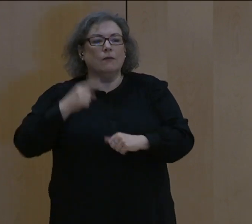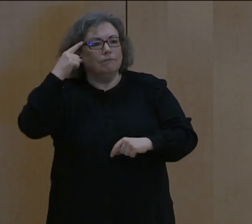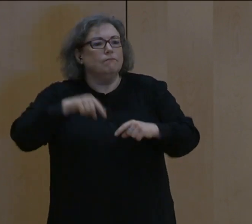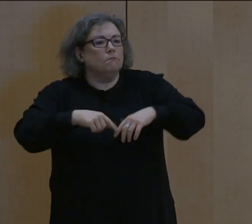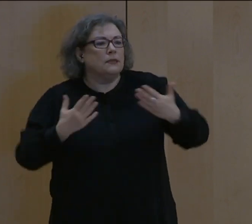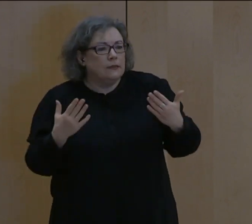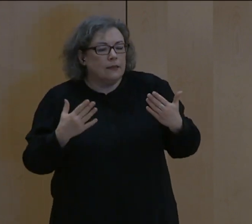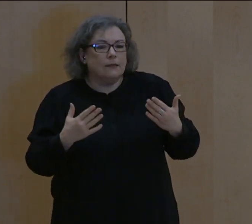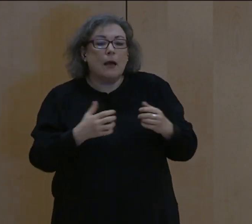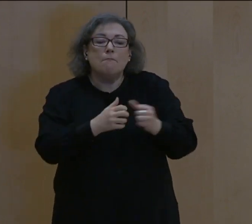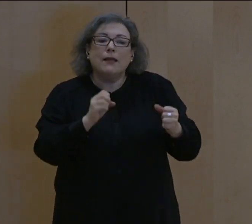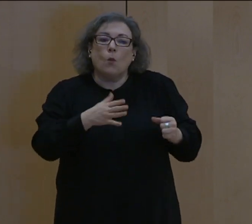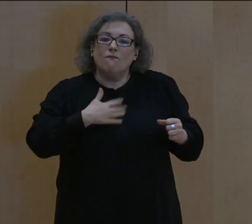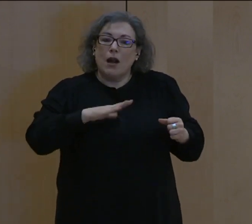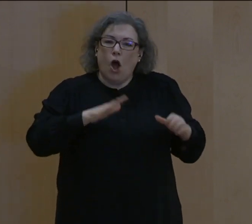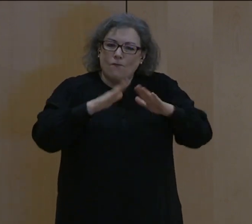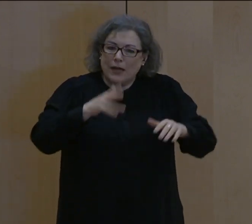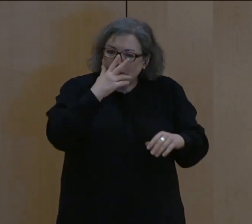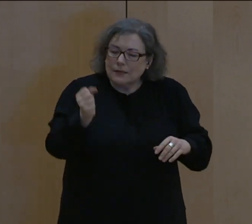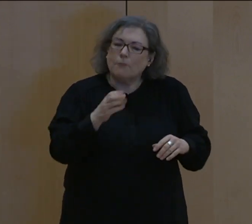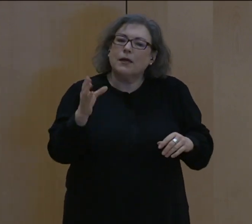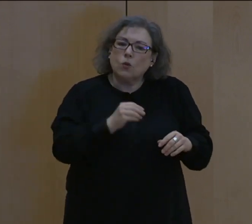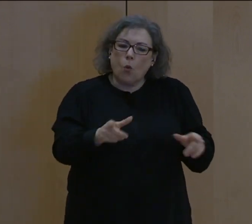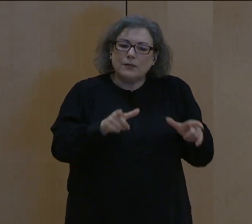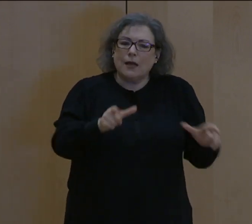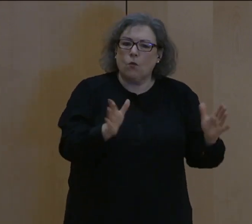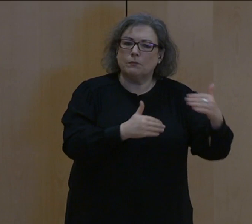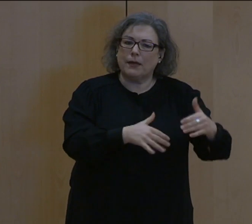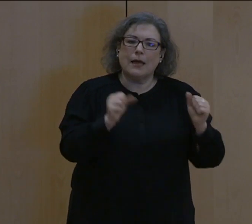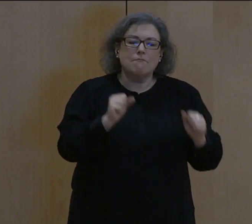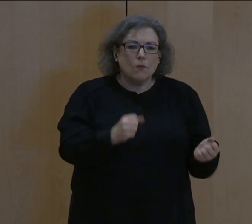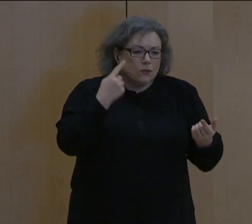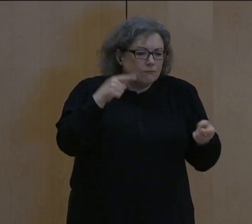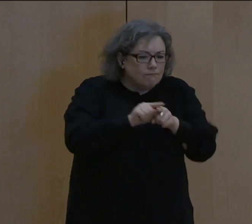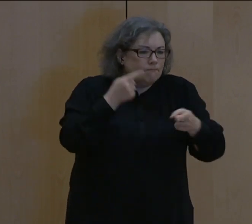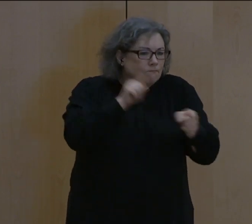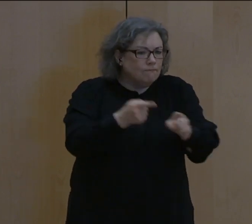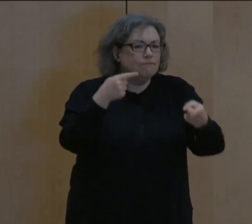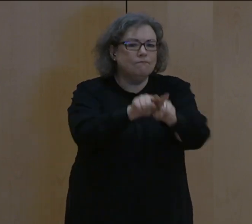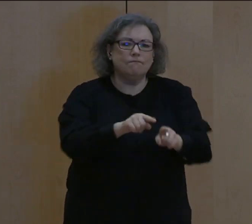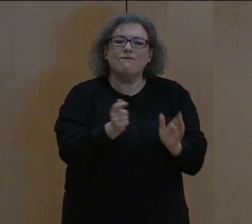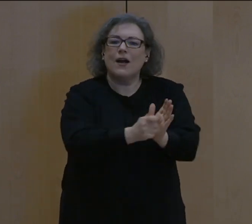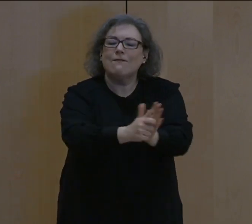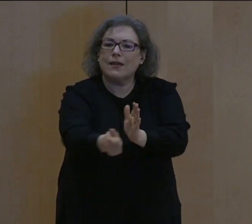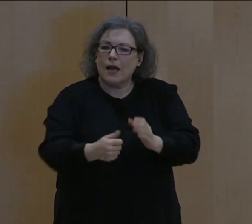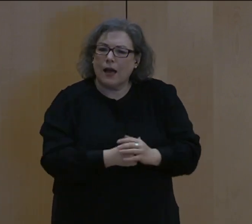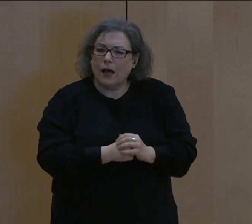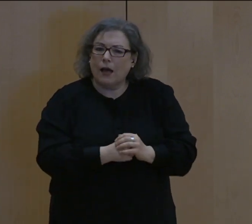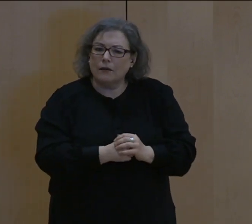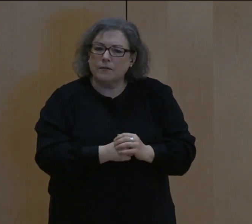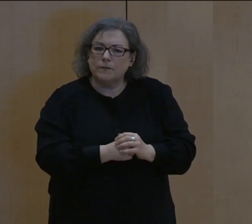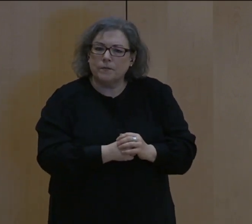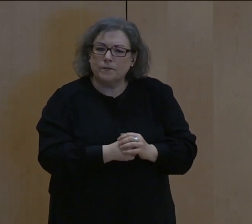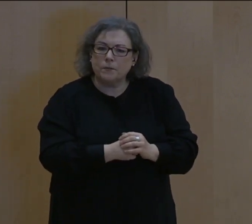sanction packages have to be approved on the weekly basis. No barrel of Russian oil, no